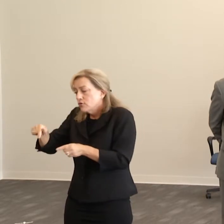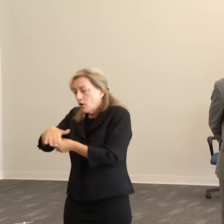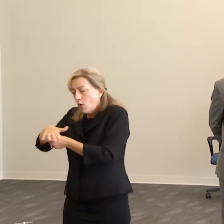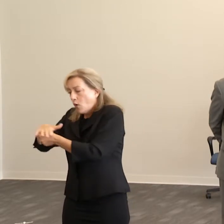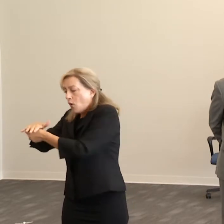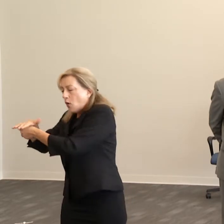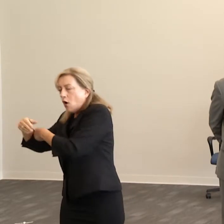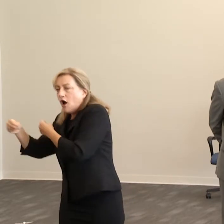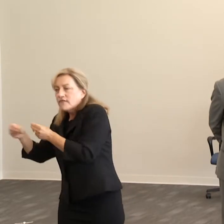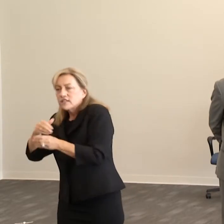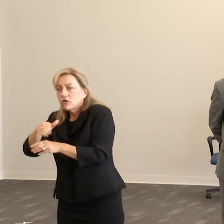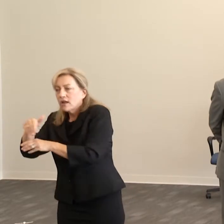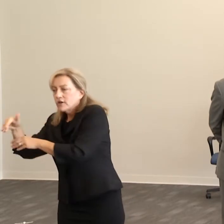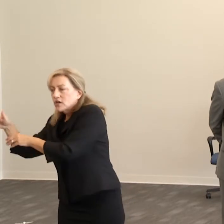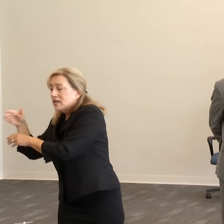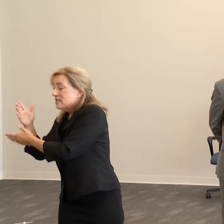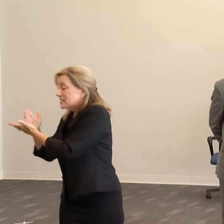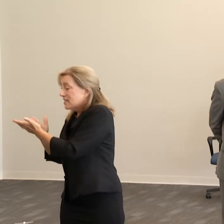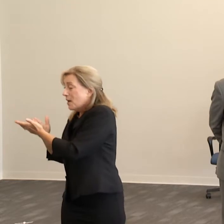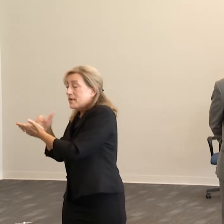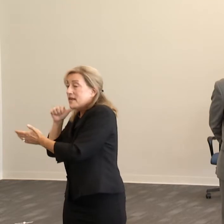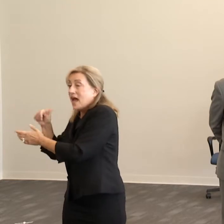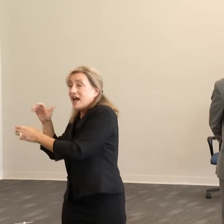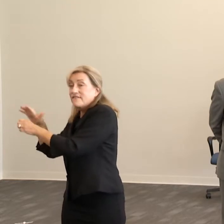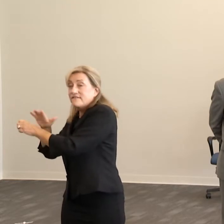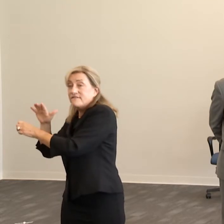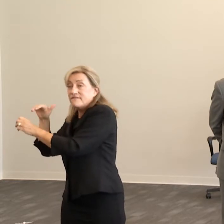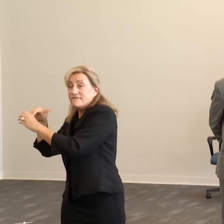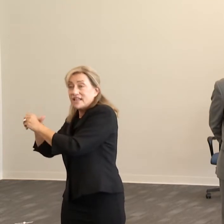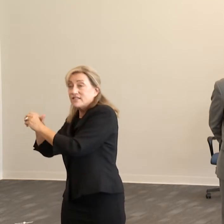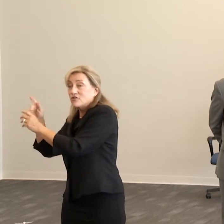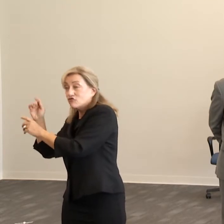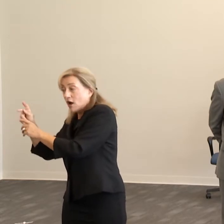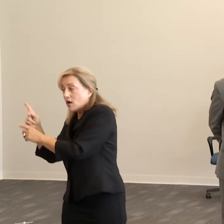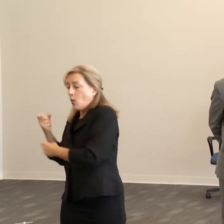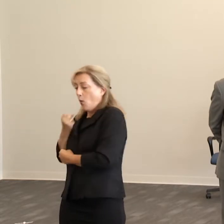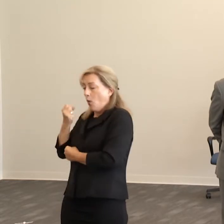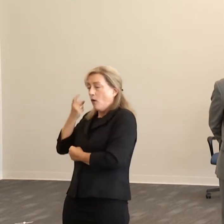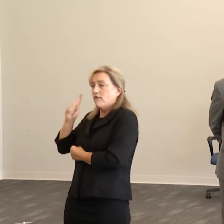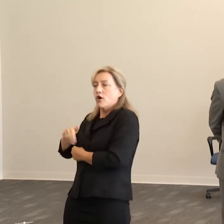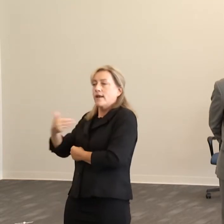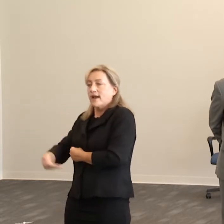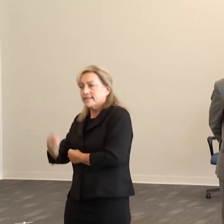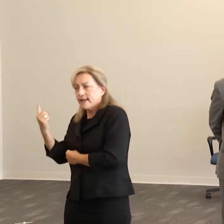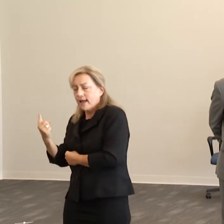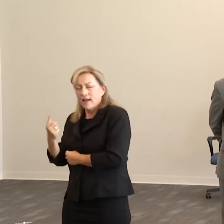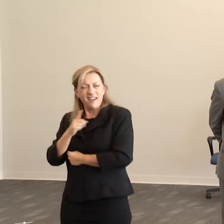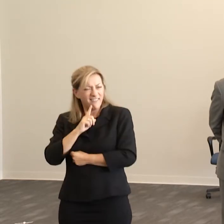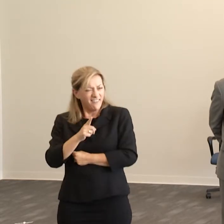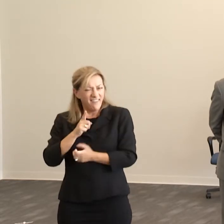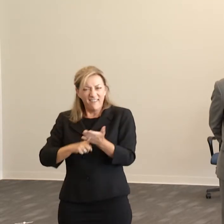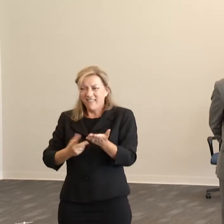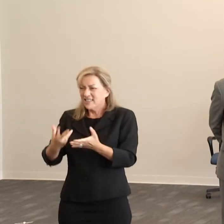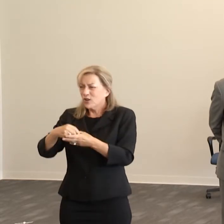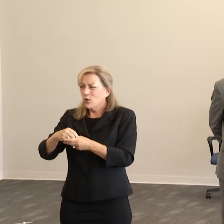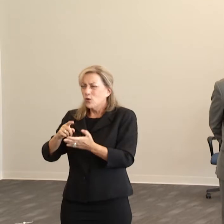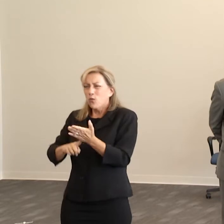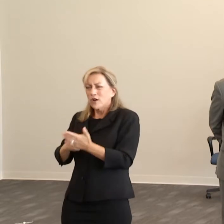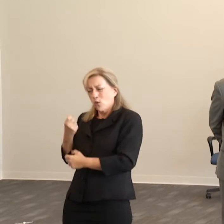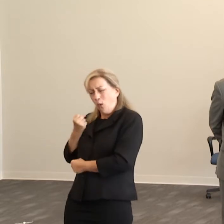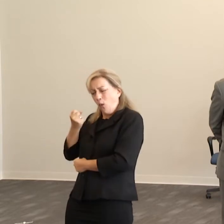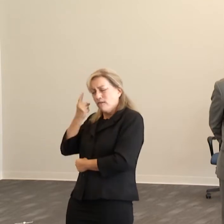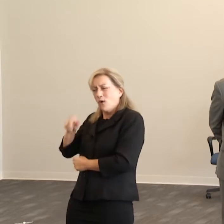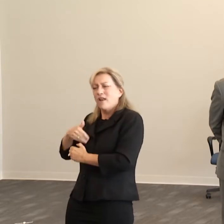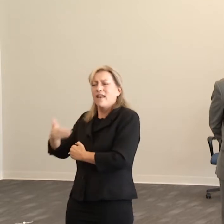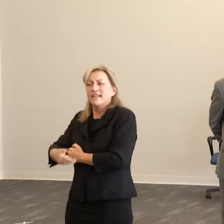if there's still some to be delivered, we hang on to it for a later day. Really? And what's included in the things you hang on to for a later